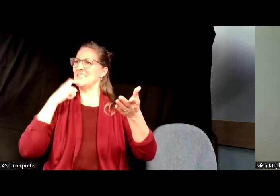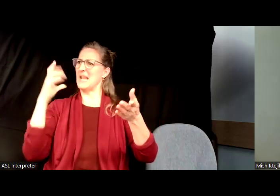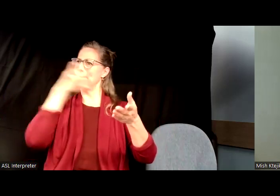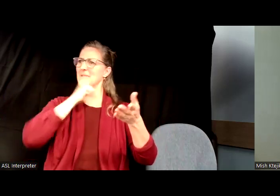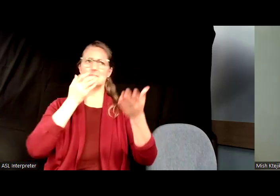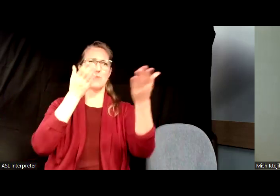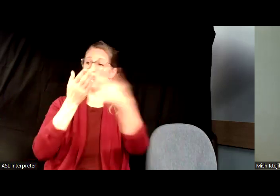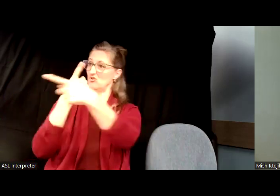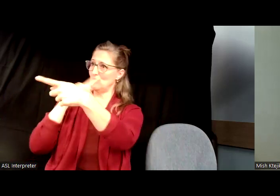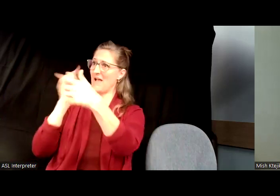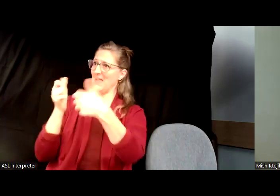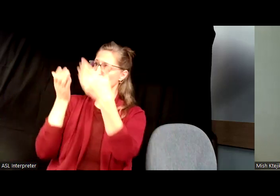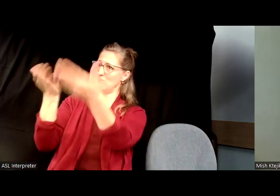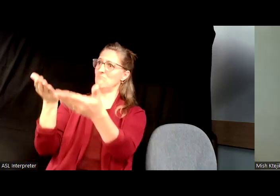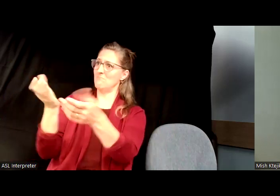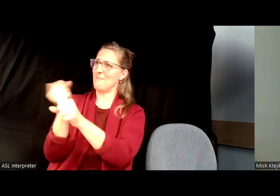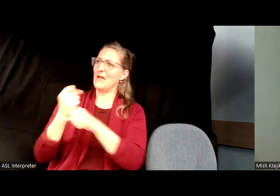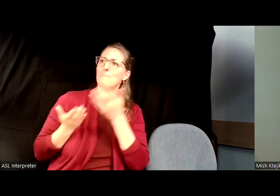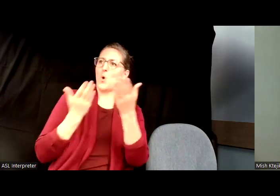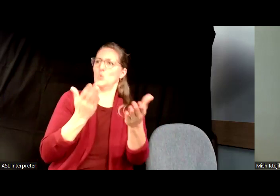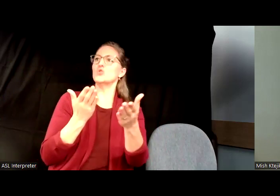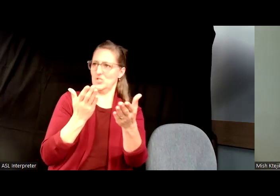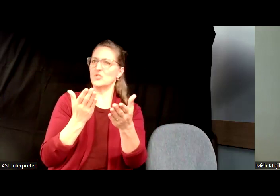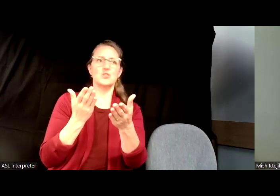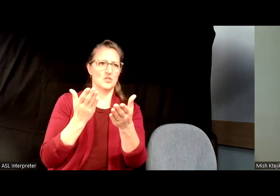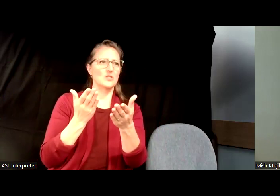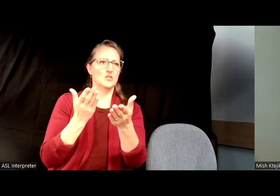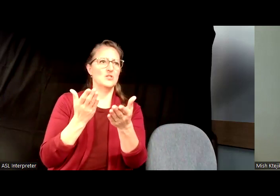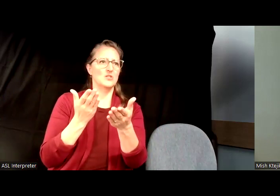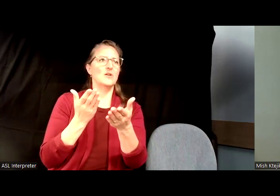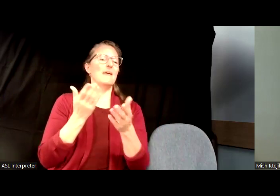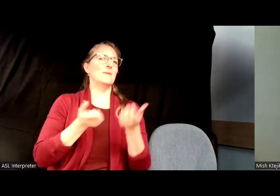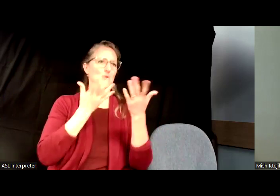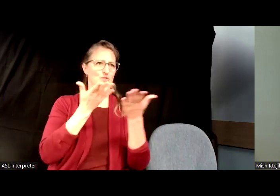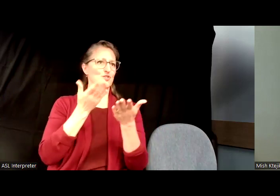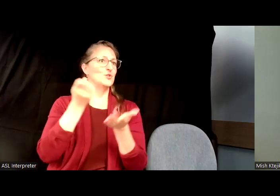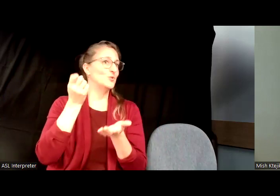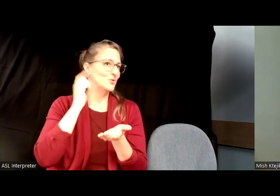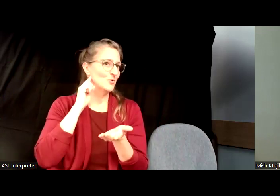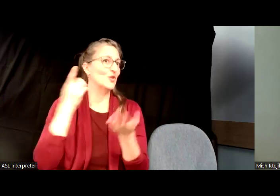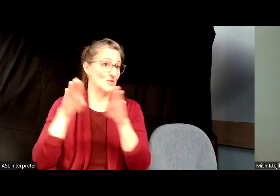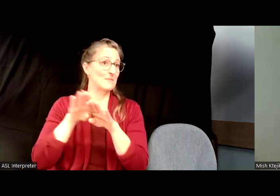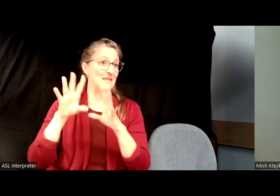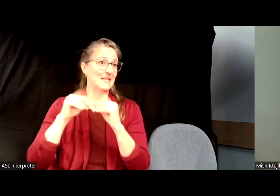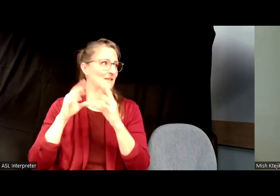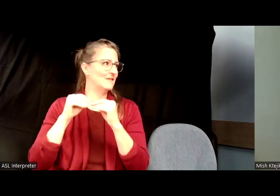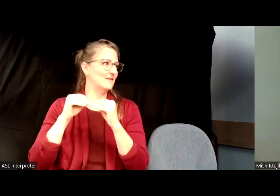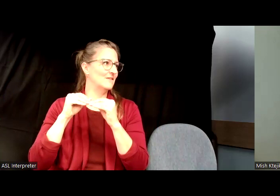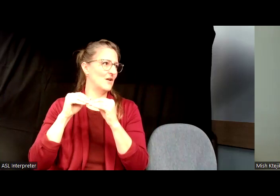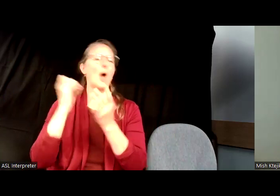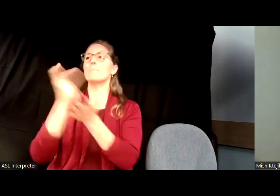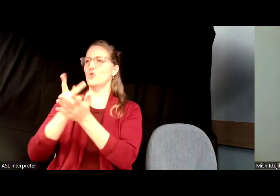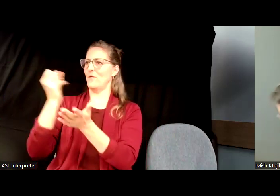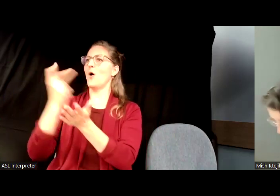Yeah, can you make a motion to approve the proposal? With the minor changes? Make a motion. I can't make a motion,